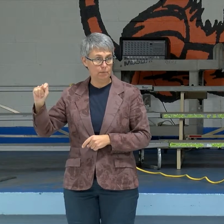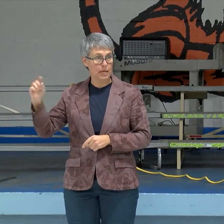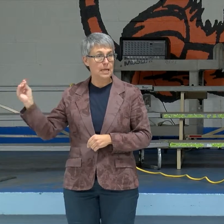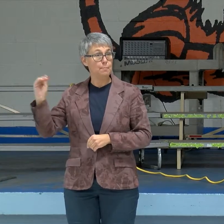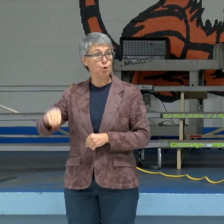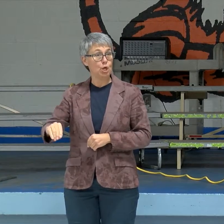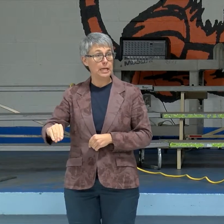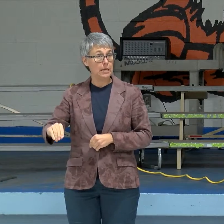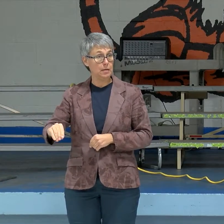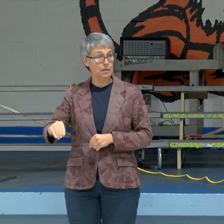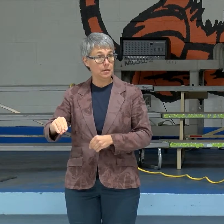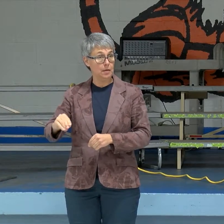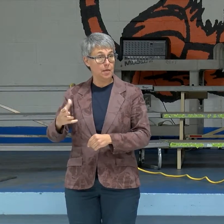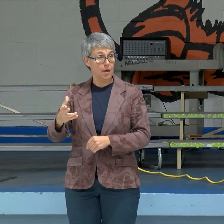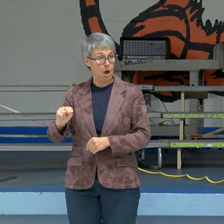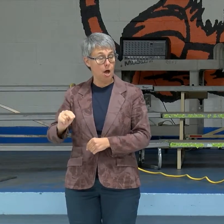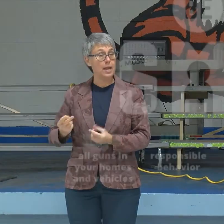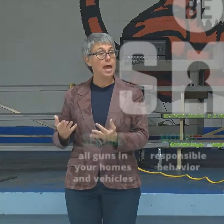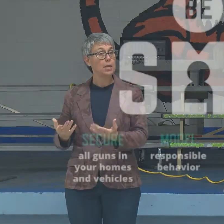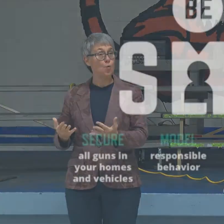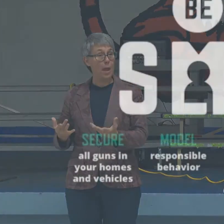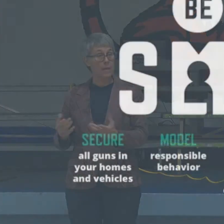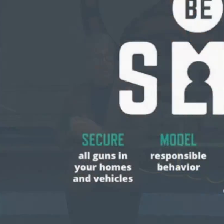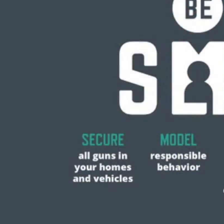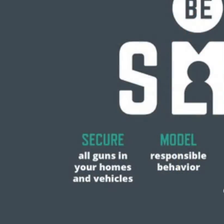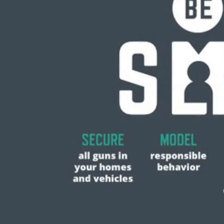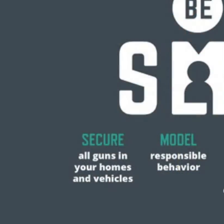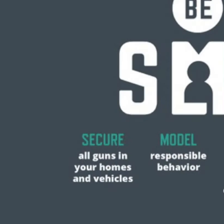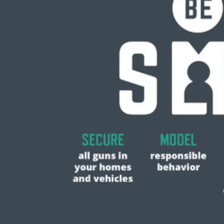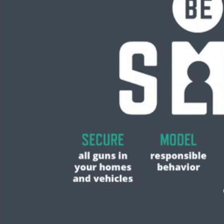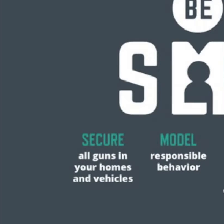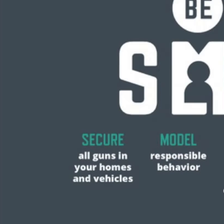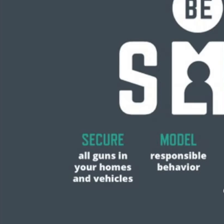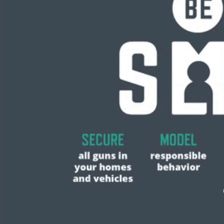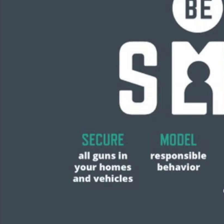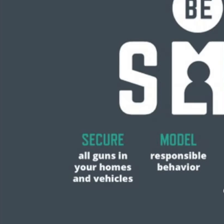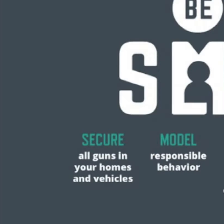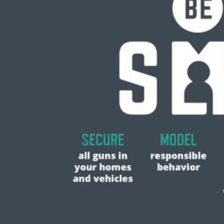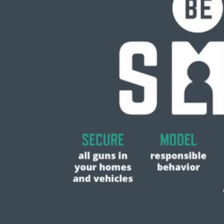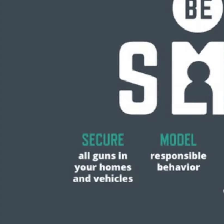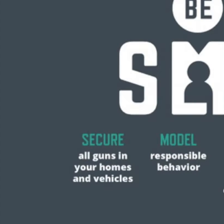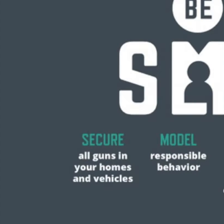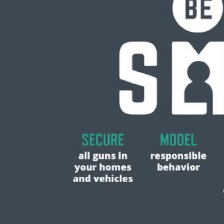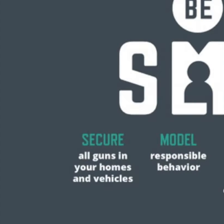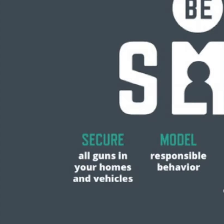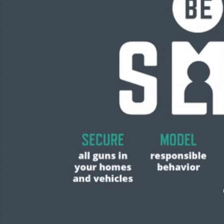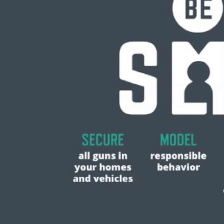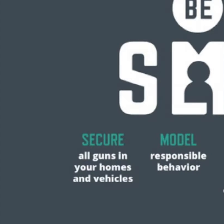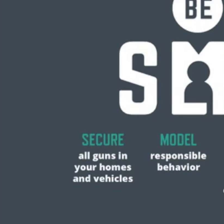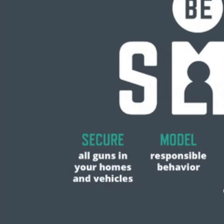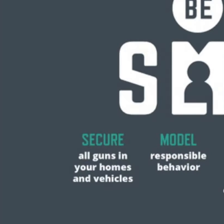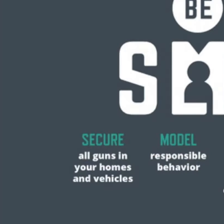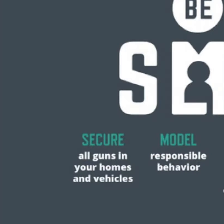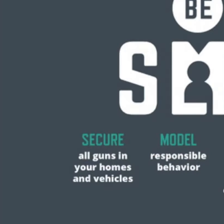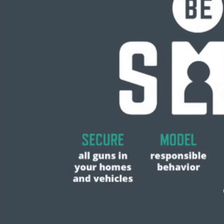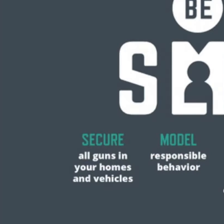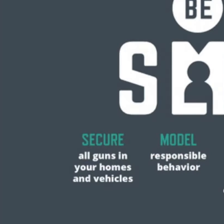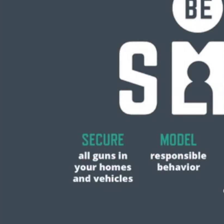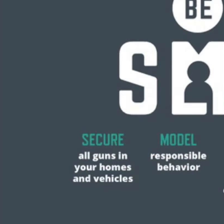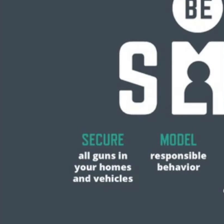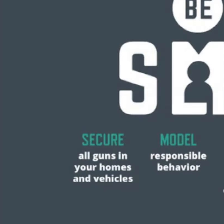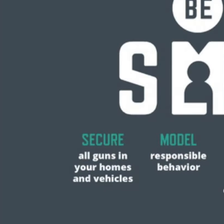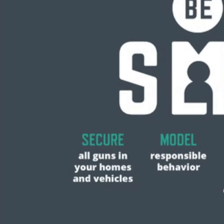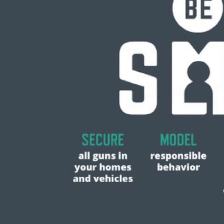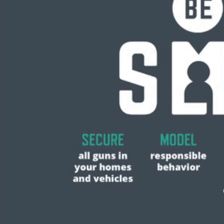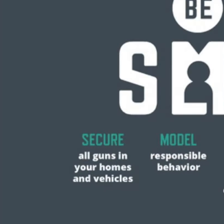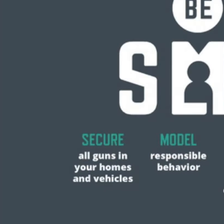exploding. Luckily, he did not die that day. He did lose vision in one of his eyes. Hi, my name is